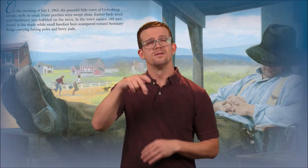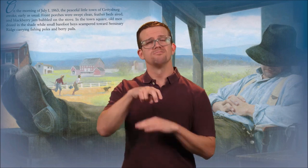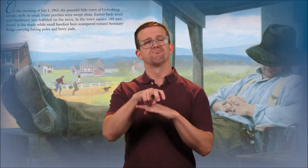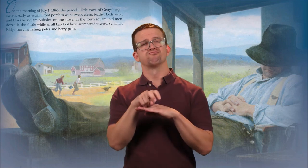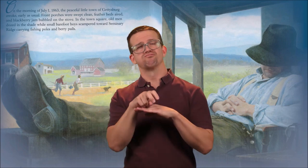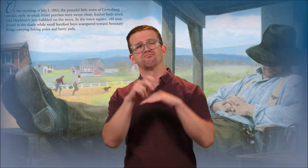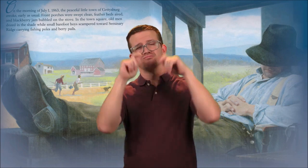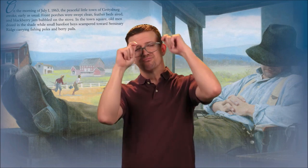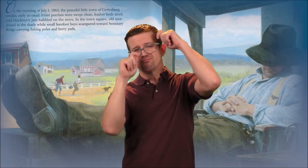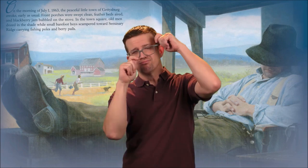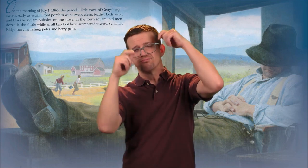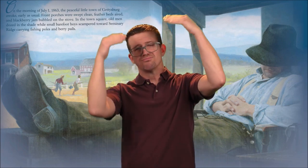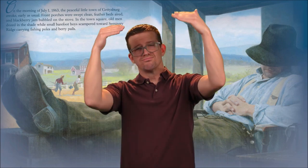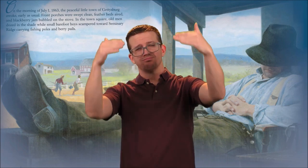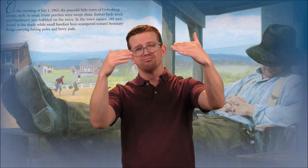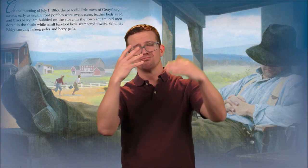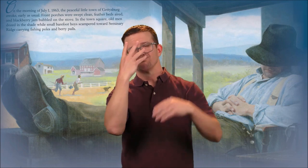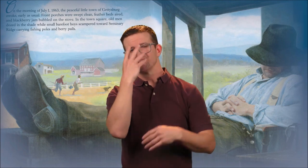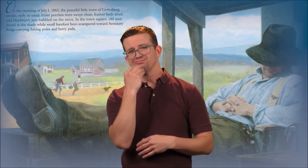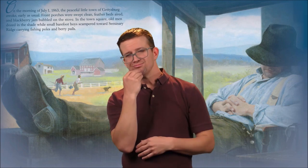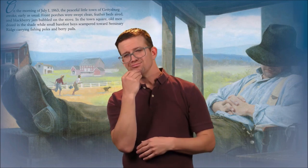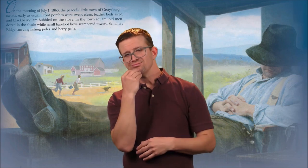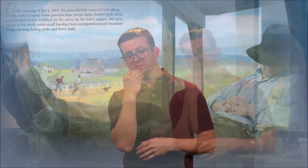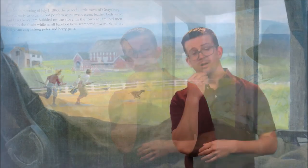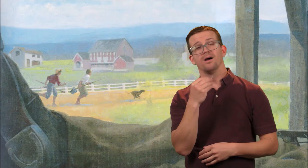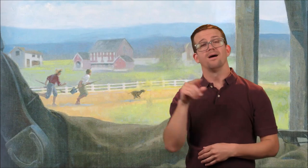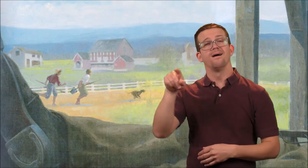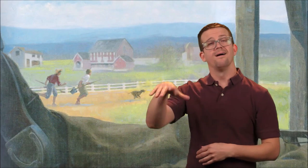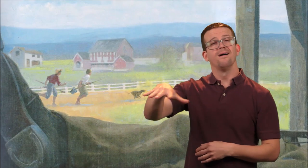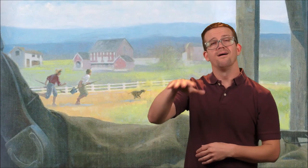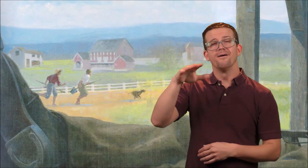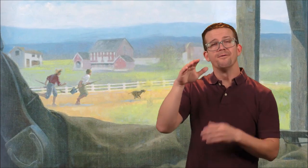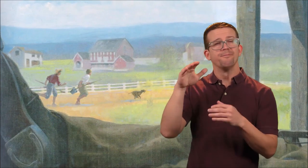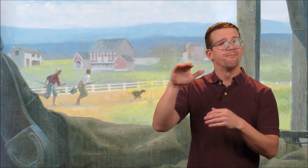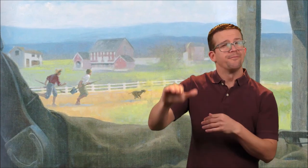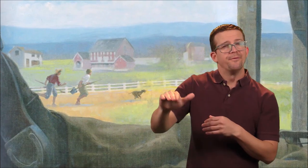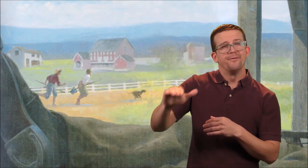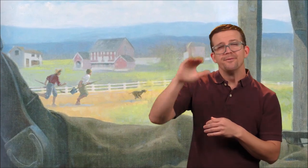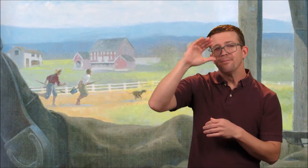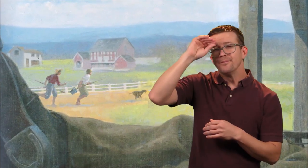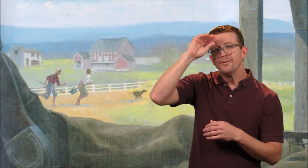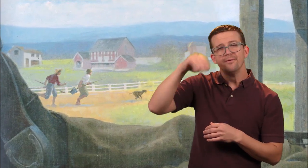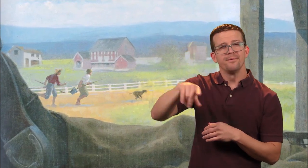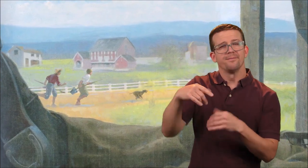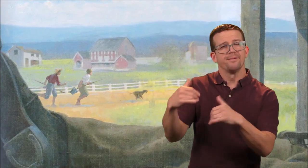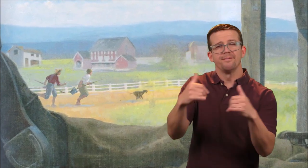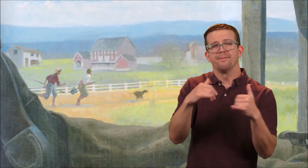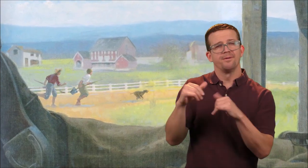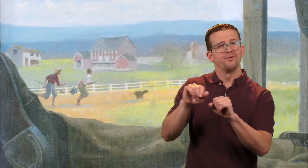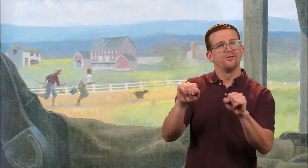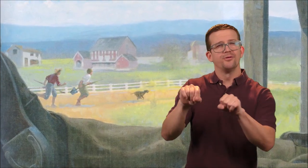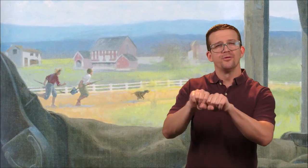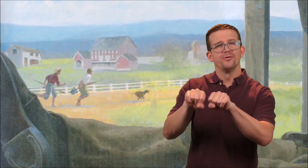In the town square, old men dozed in the shade, while small barefoot